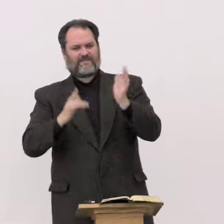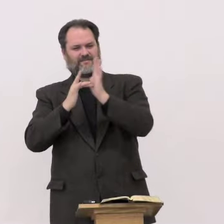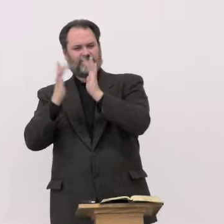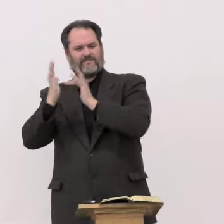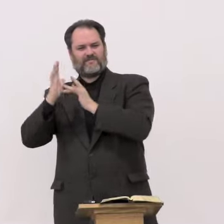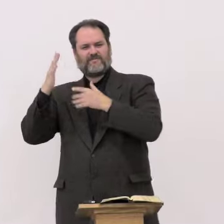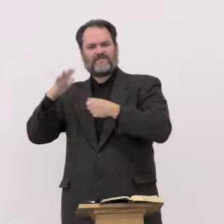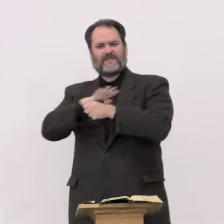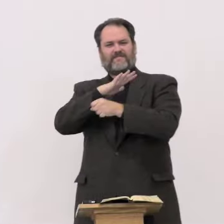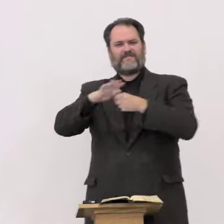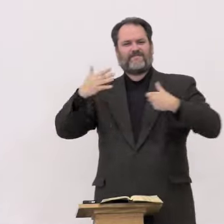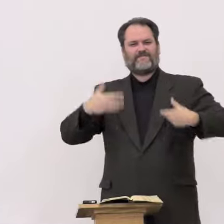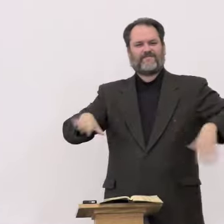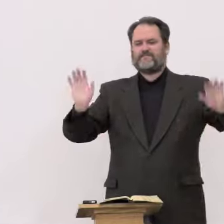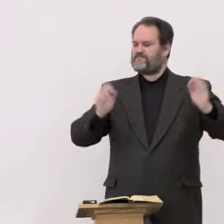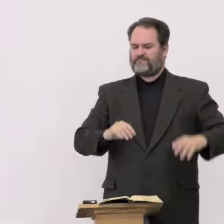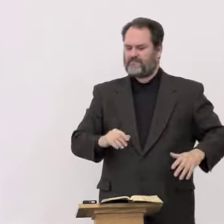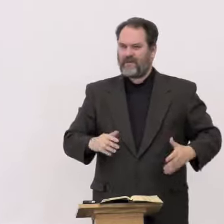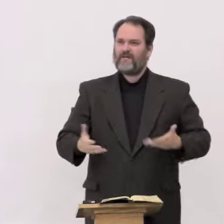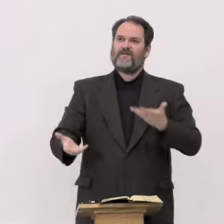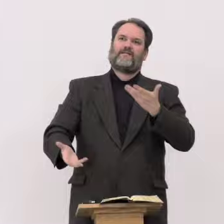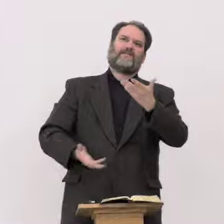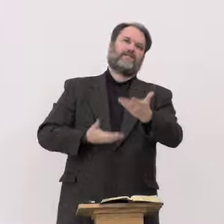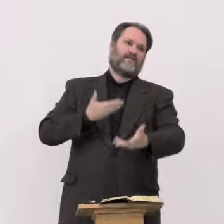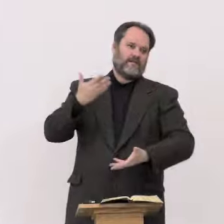They say most of the stuff you have to follow most of the